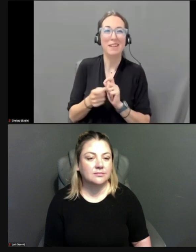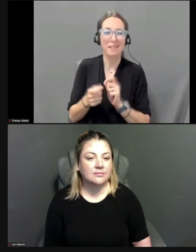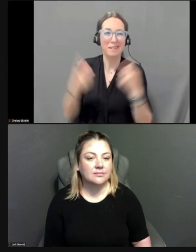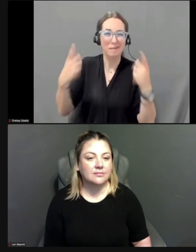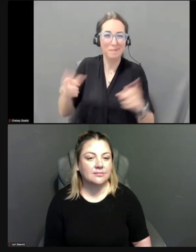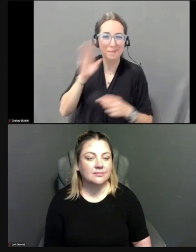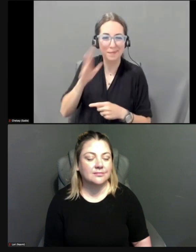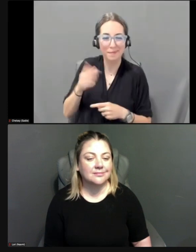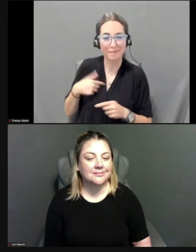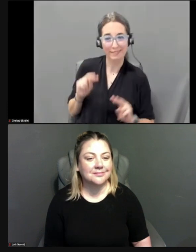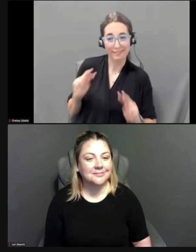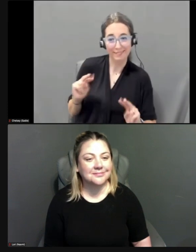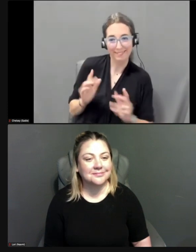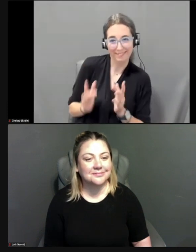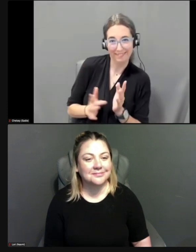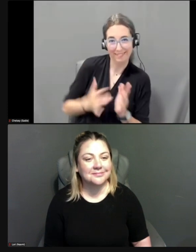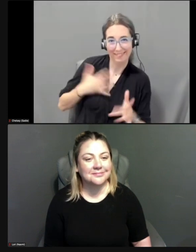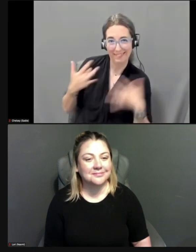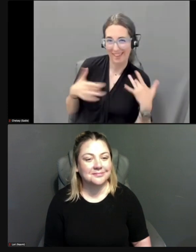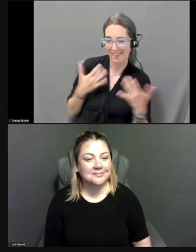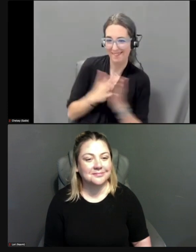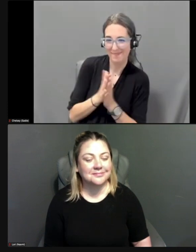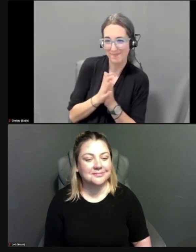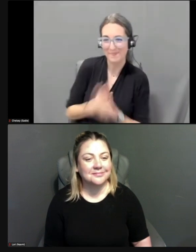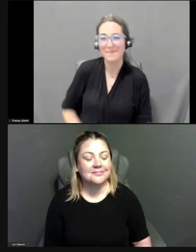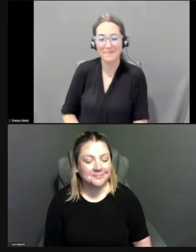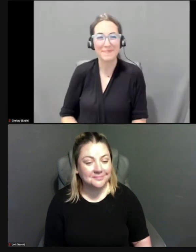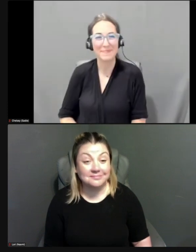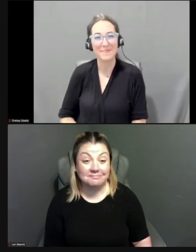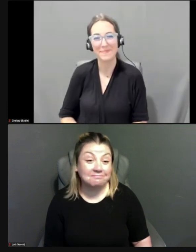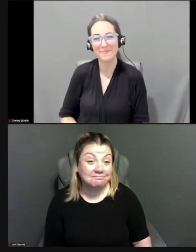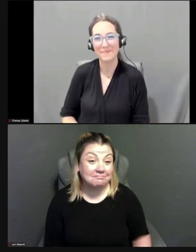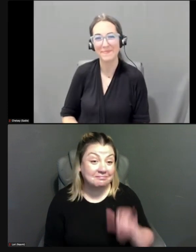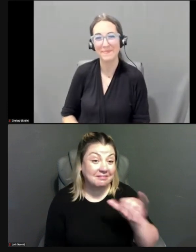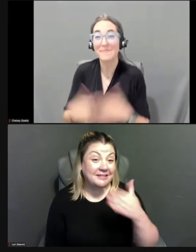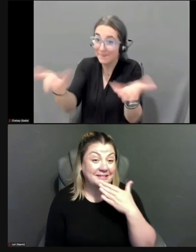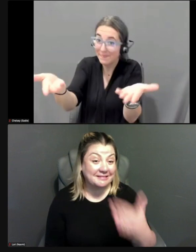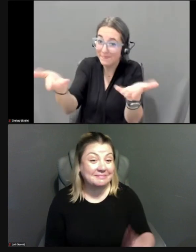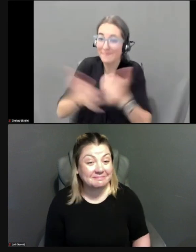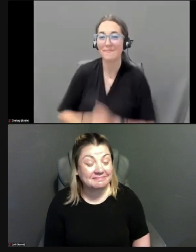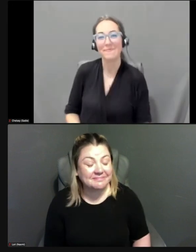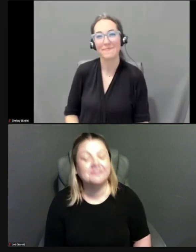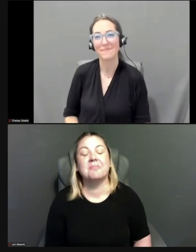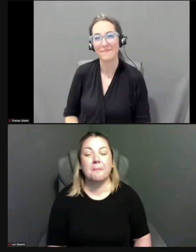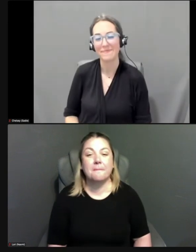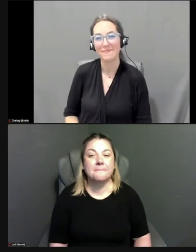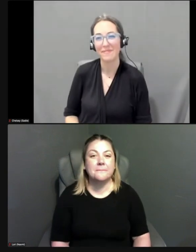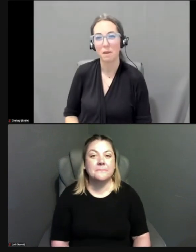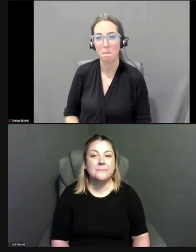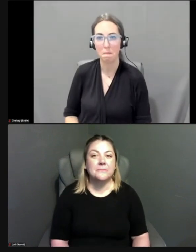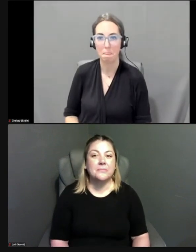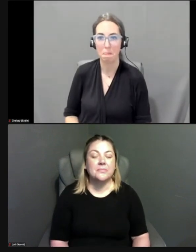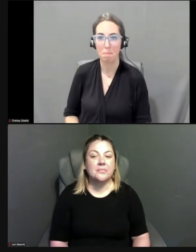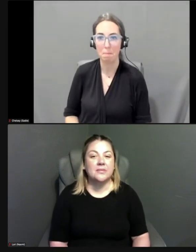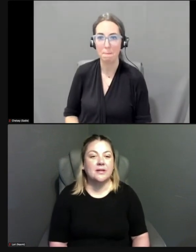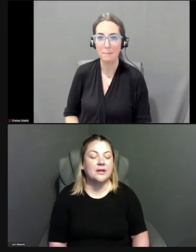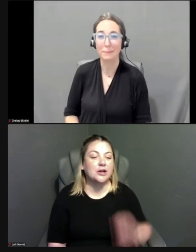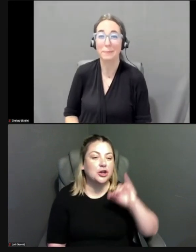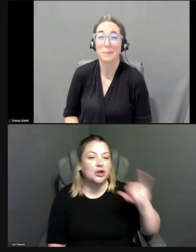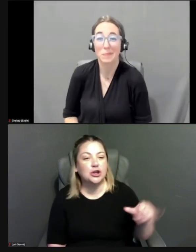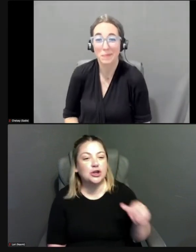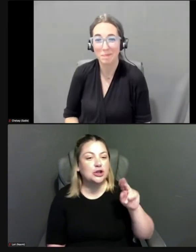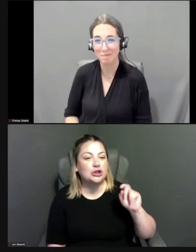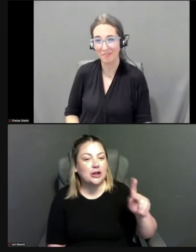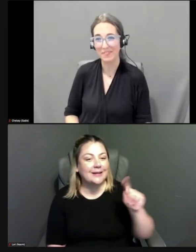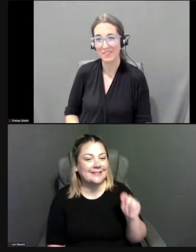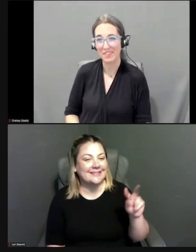to that. That's a good one, definitely. Yeah. What about you? Trash TV.